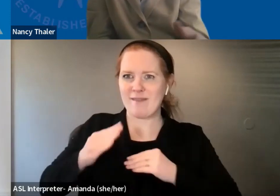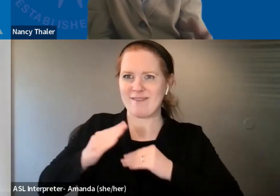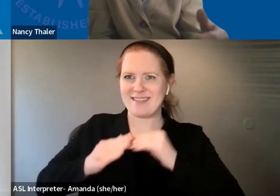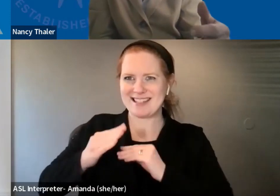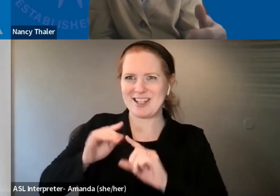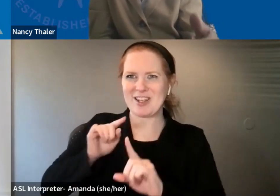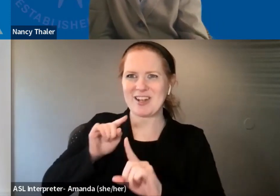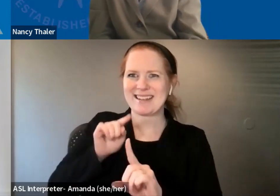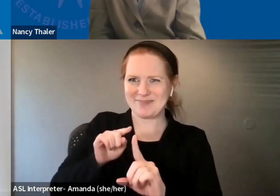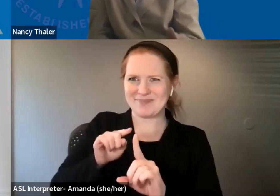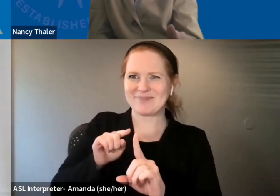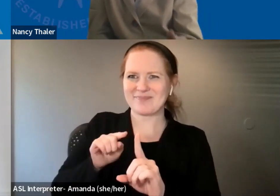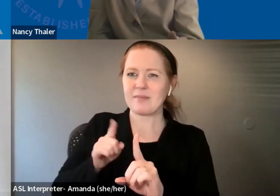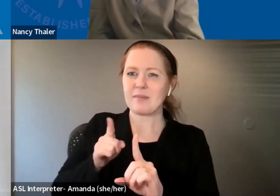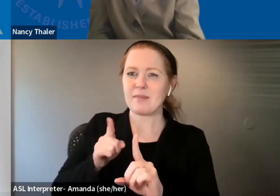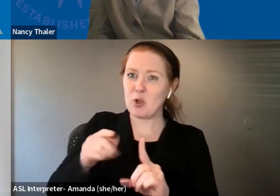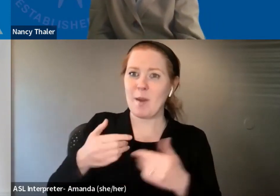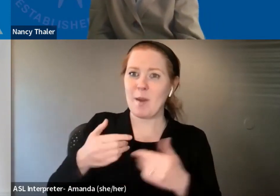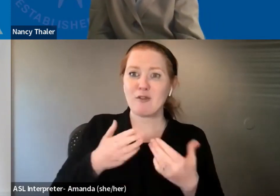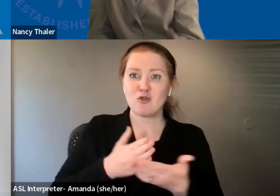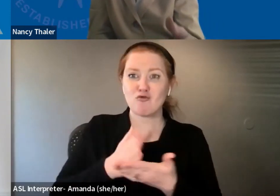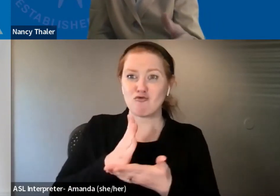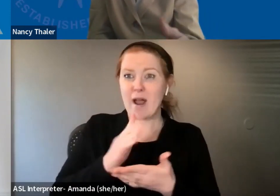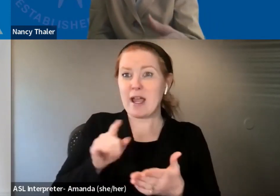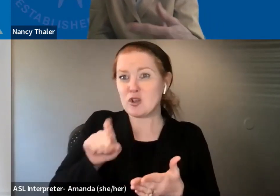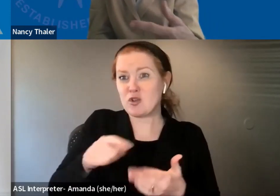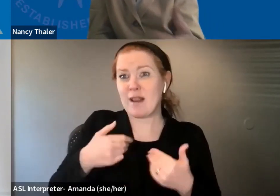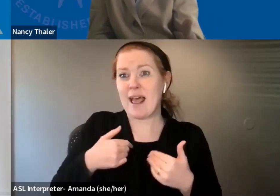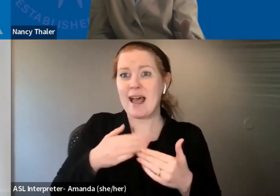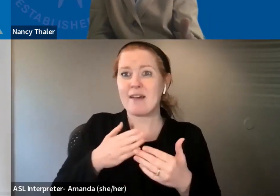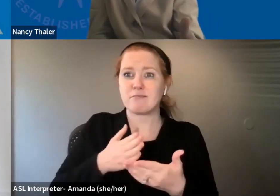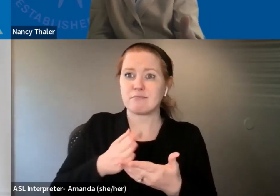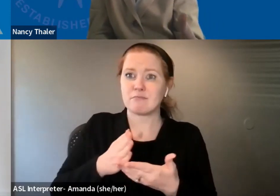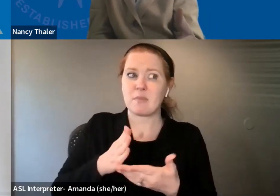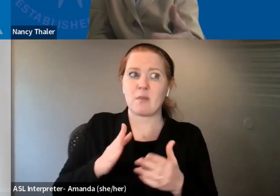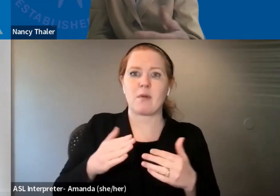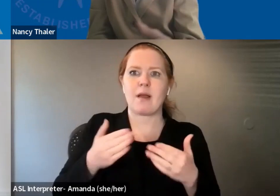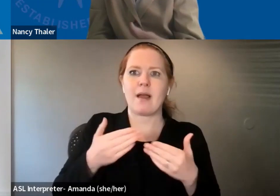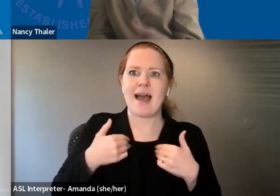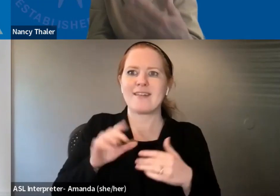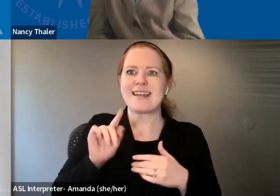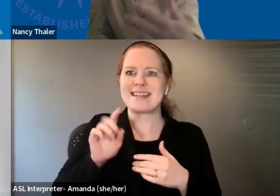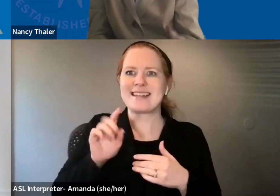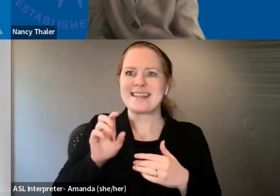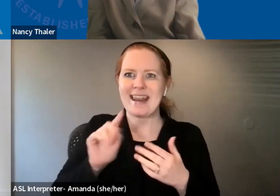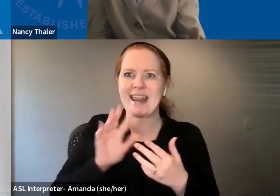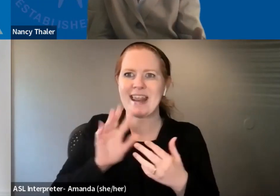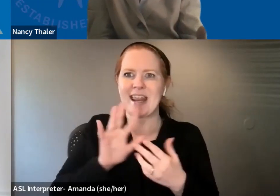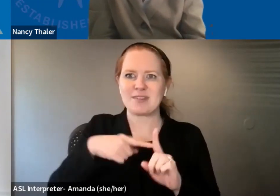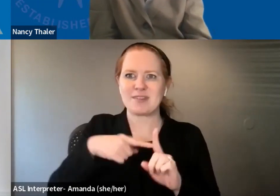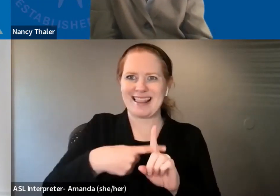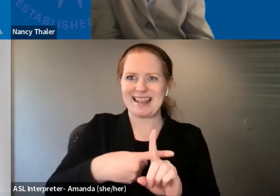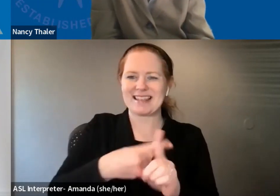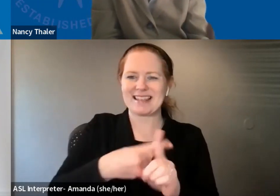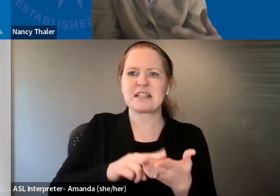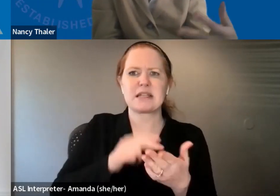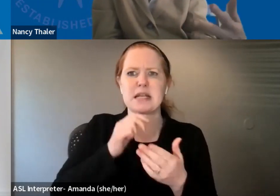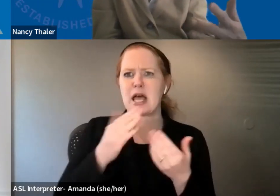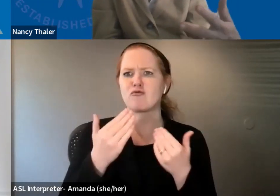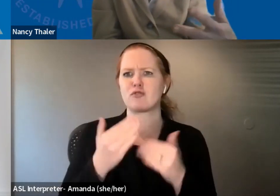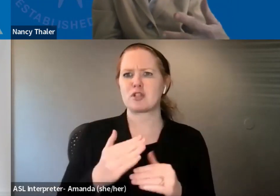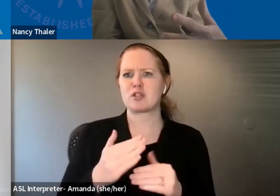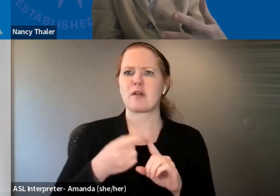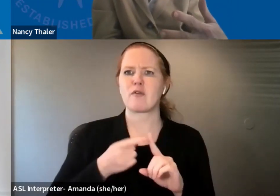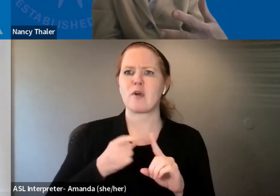you have the right and should have a lease that gives you tenant options and does not restrict you from having